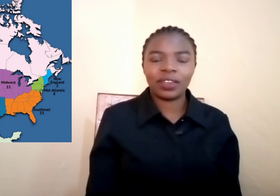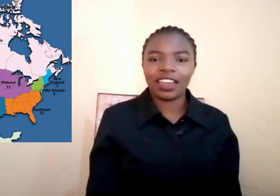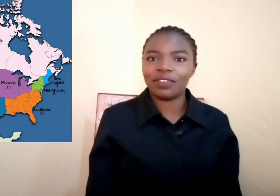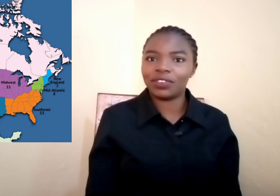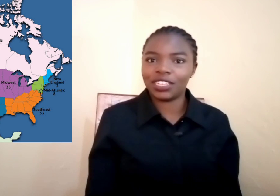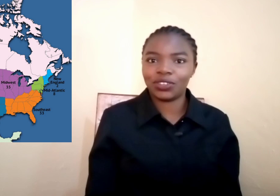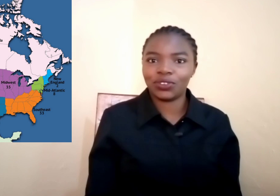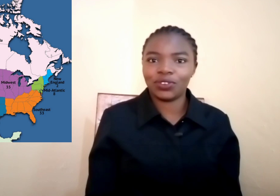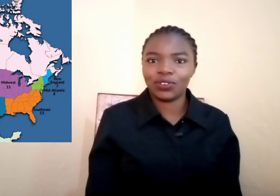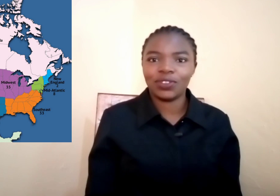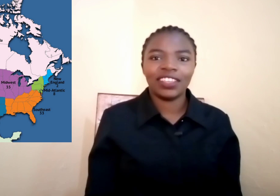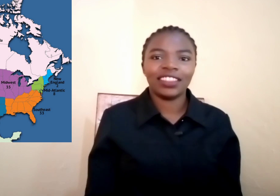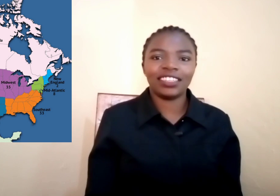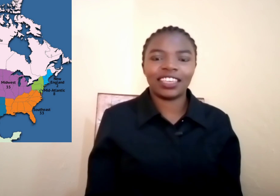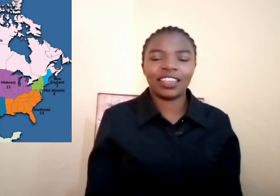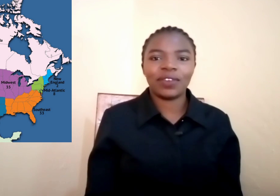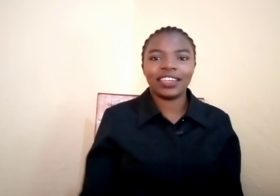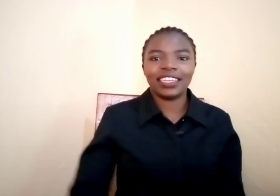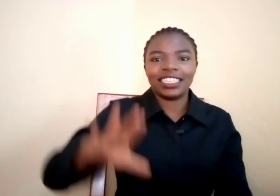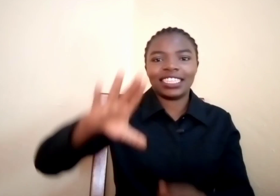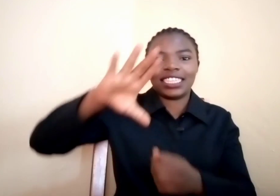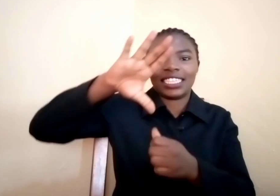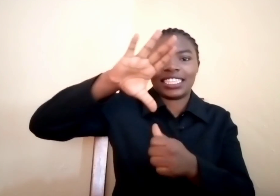I've already shown you. The second one is this.